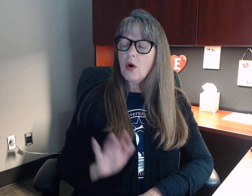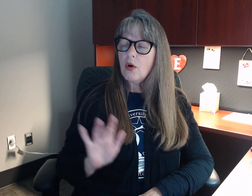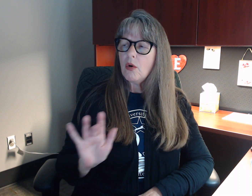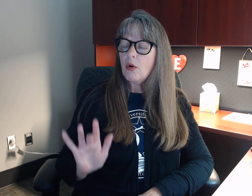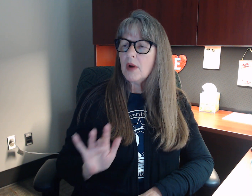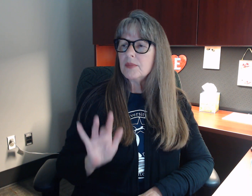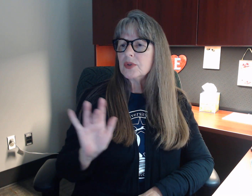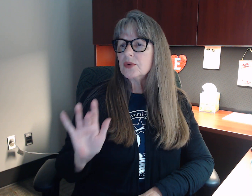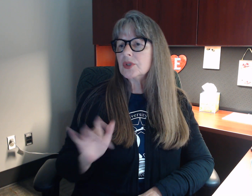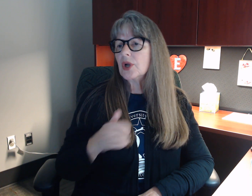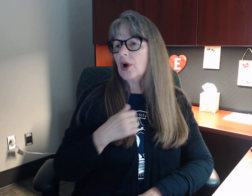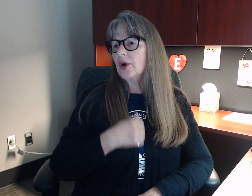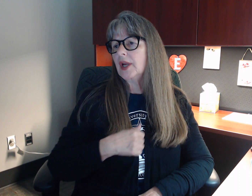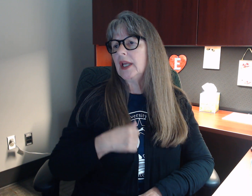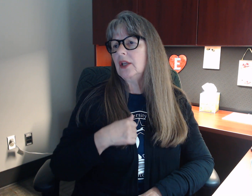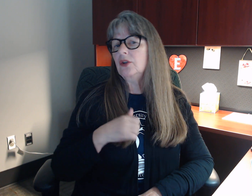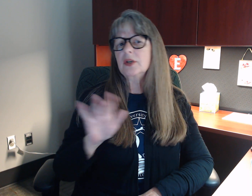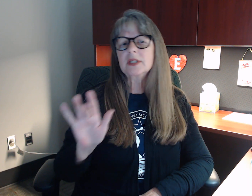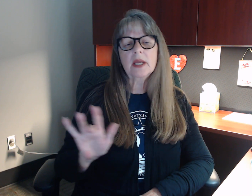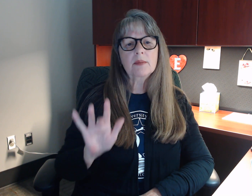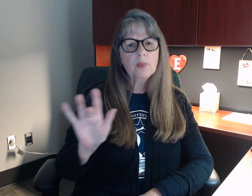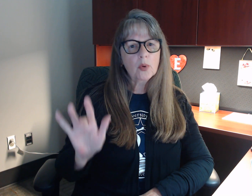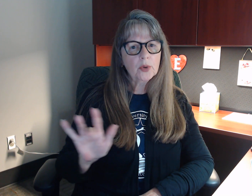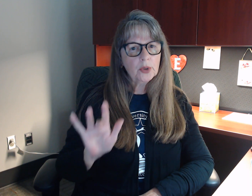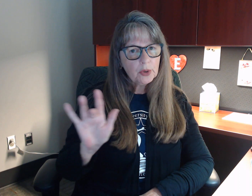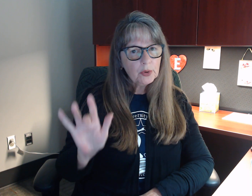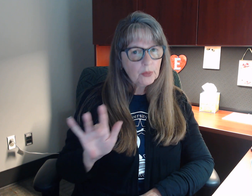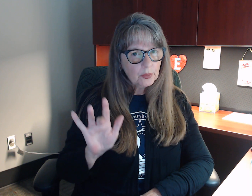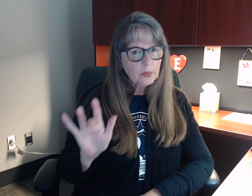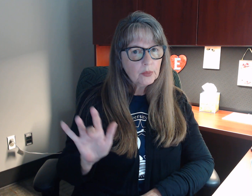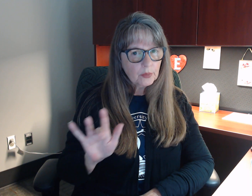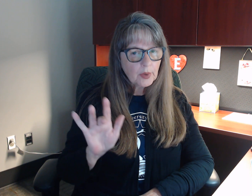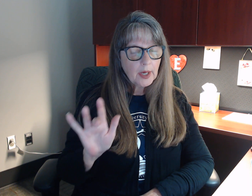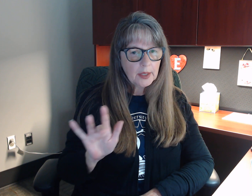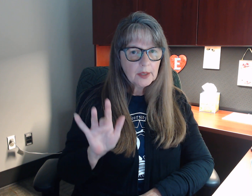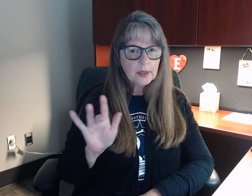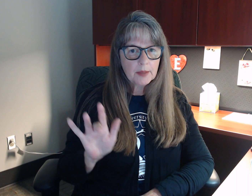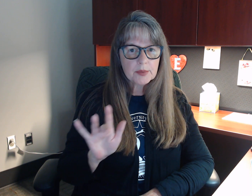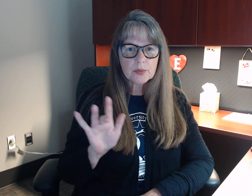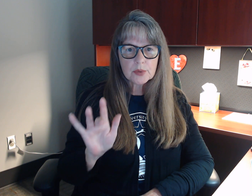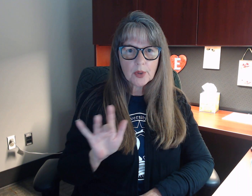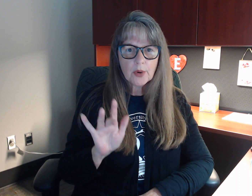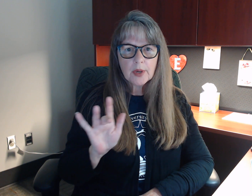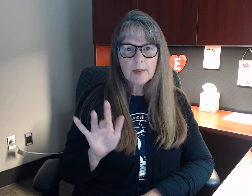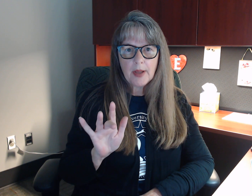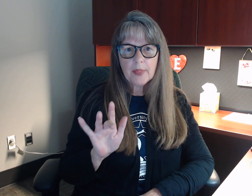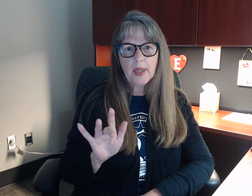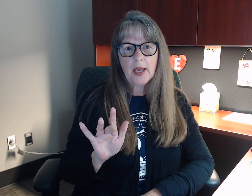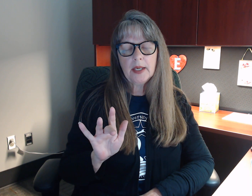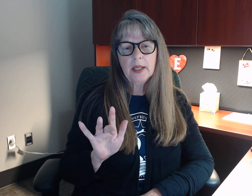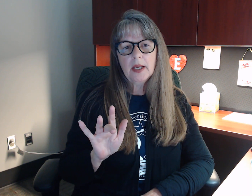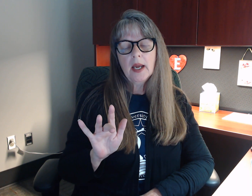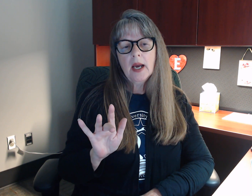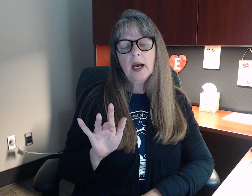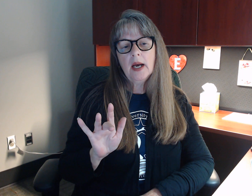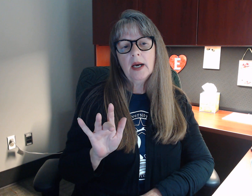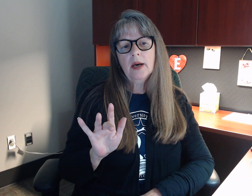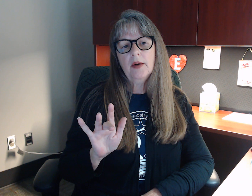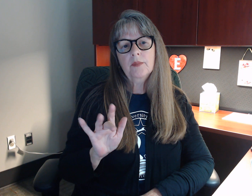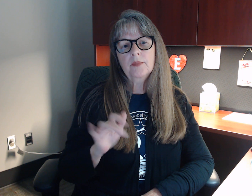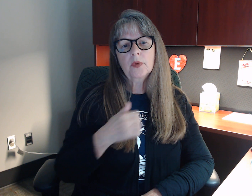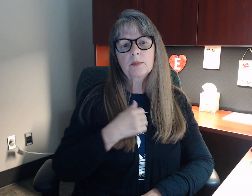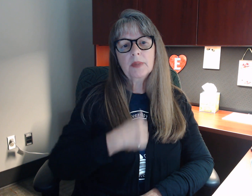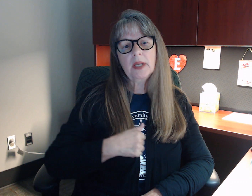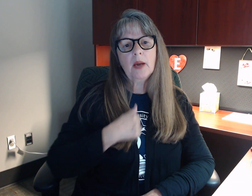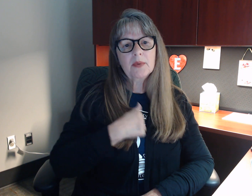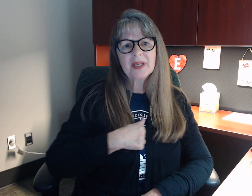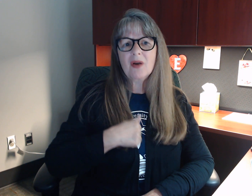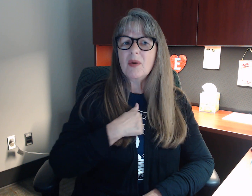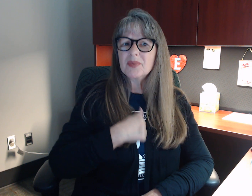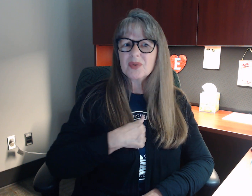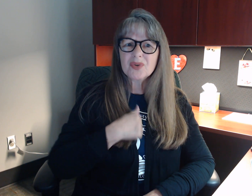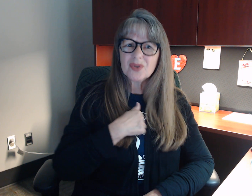Oh, I'm so sorry. You could say, poor you, right? I'm so sorry about that. But I would say, oh, I'm so